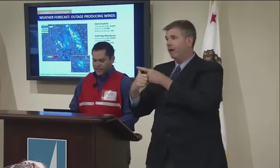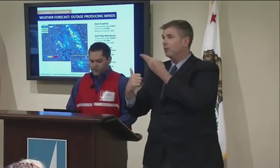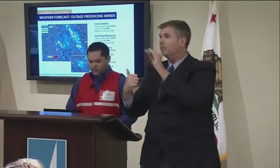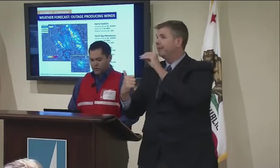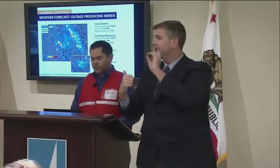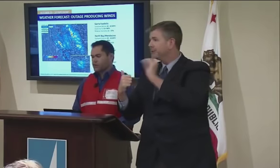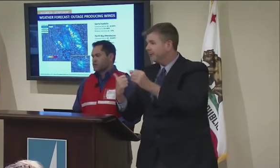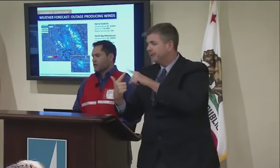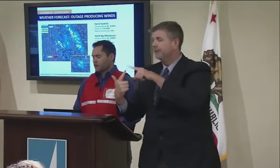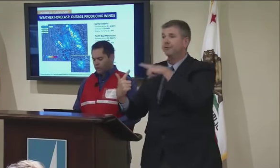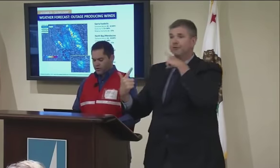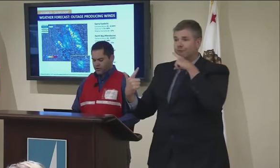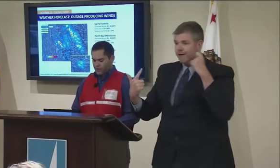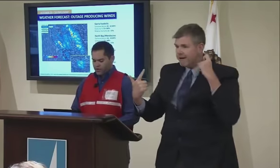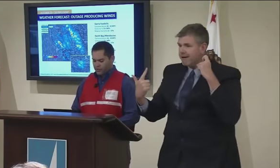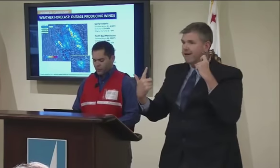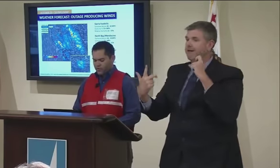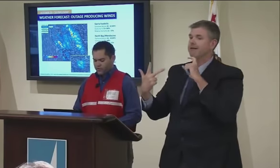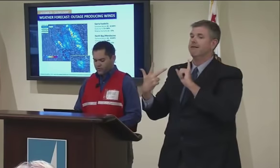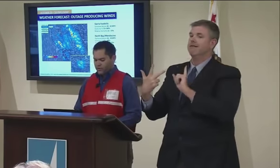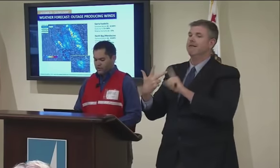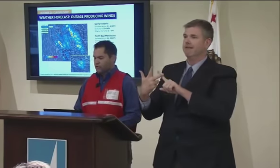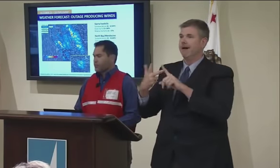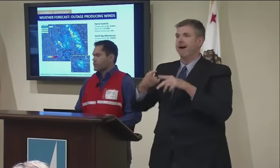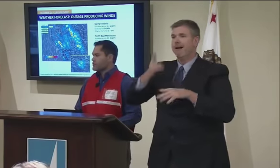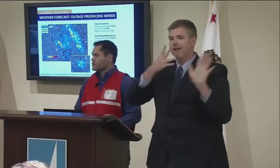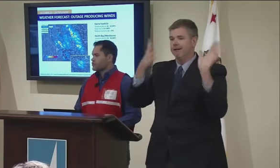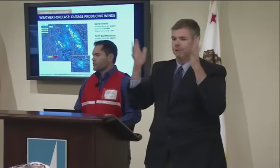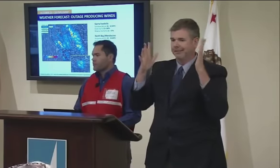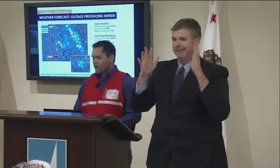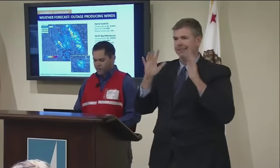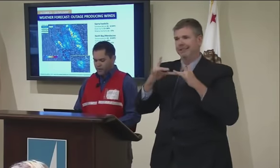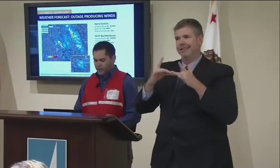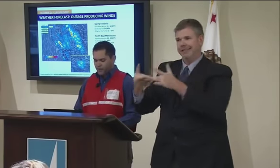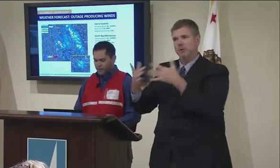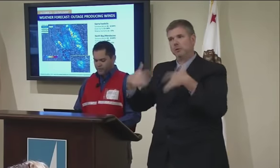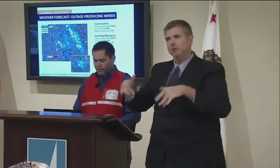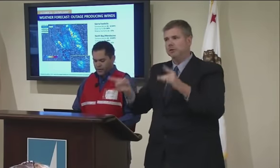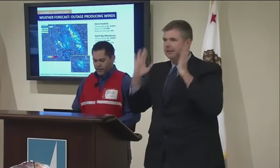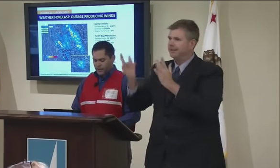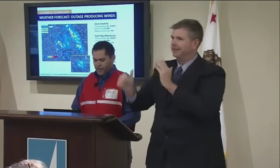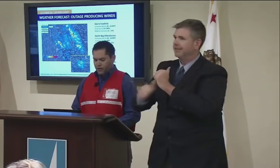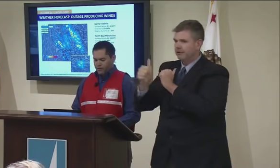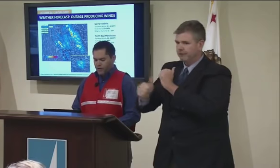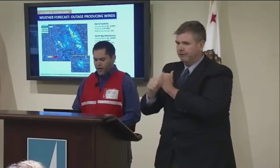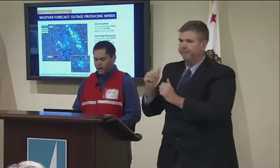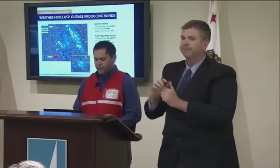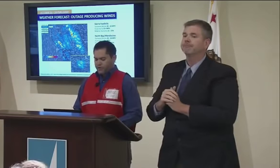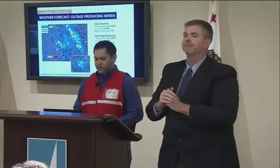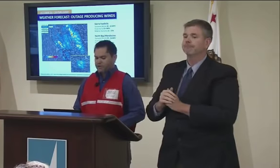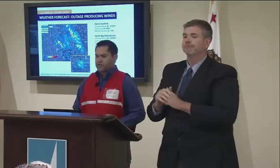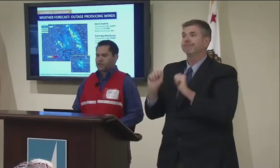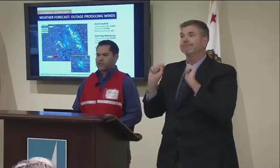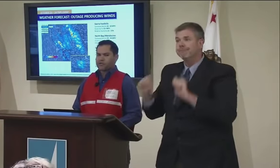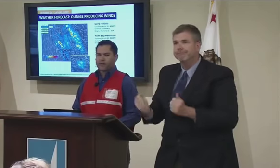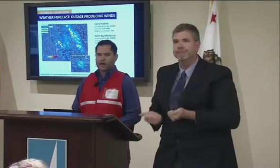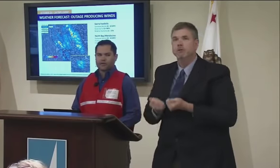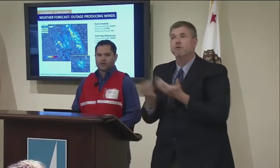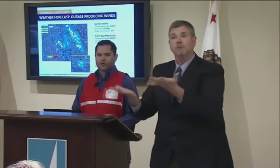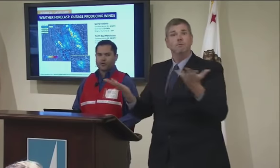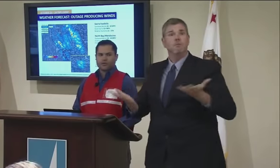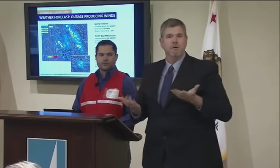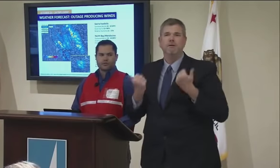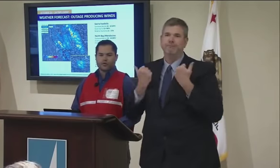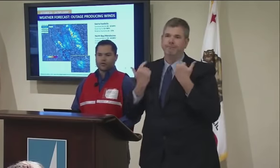is leading to conditions that, according to the National Weather Service, could produce extreme fire behavior and also high risk of significant